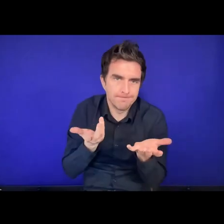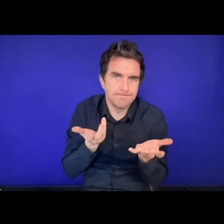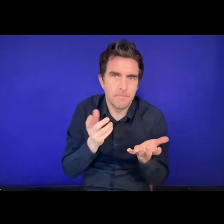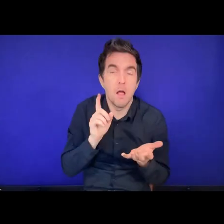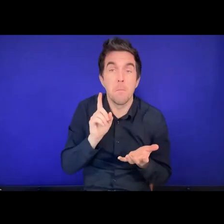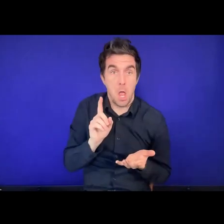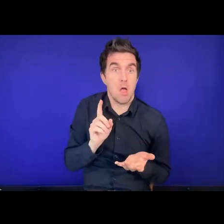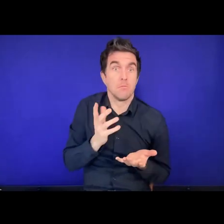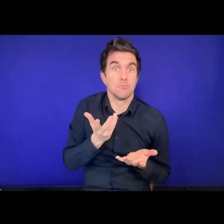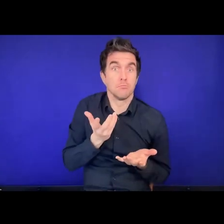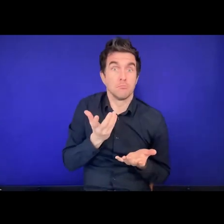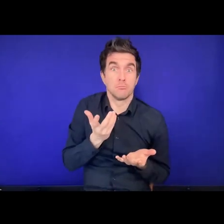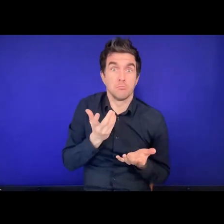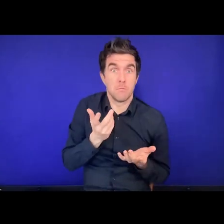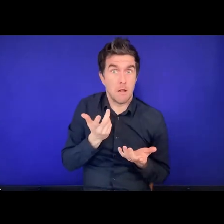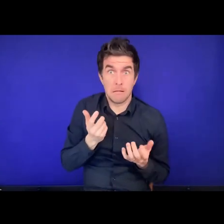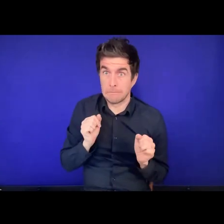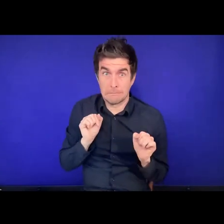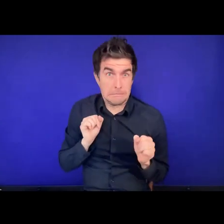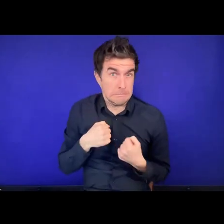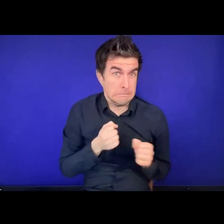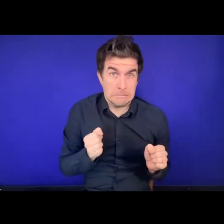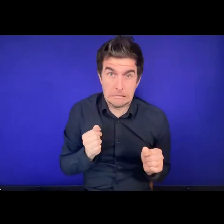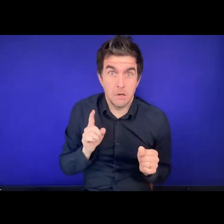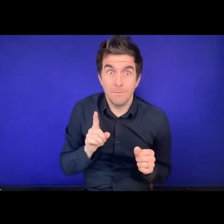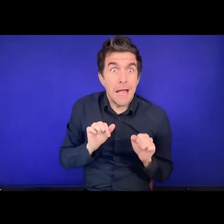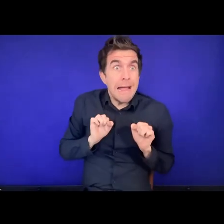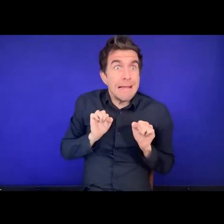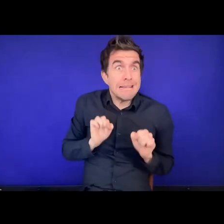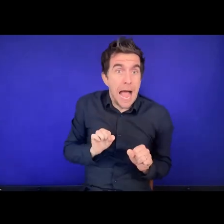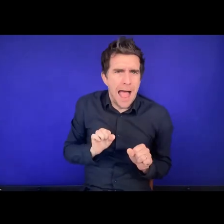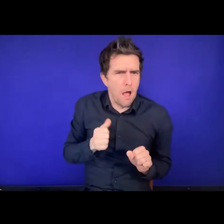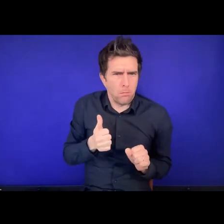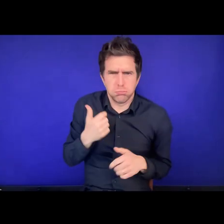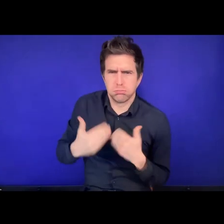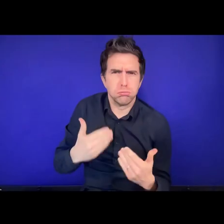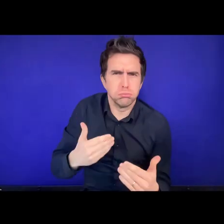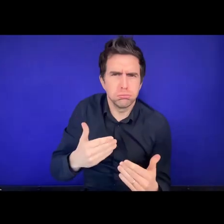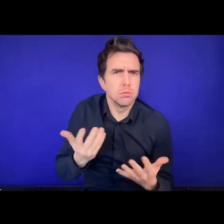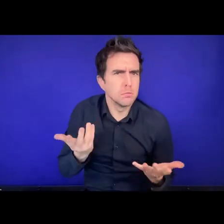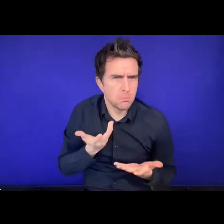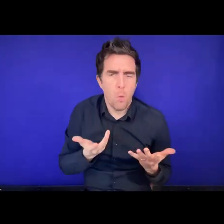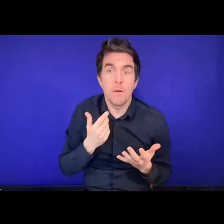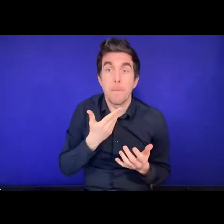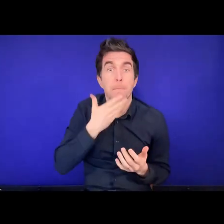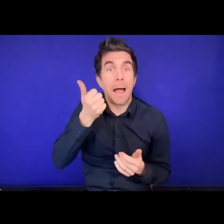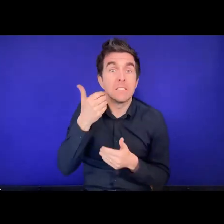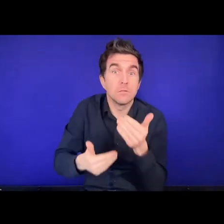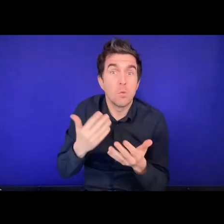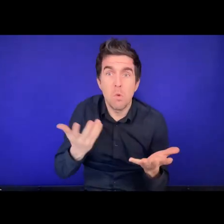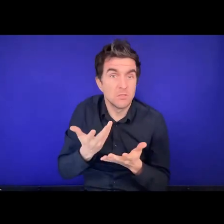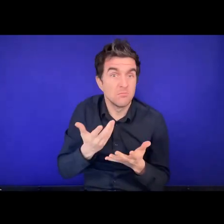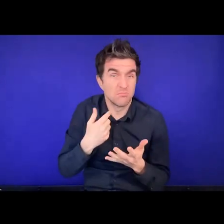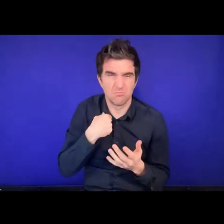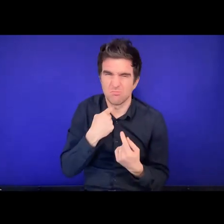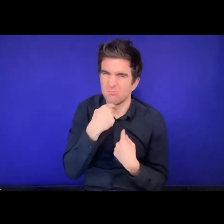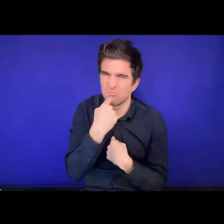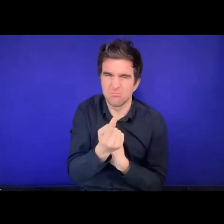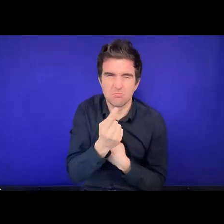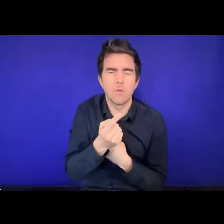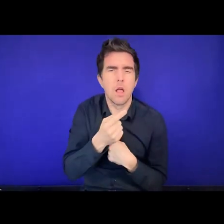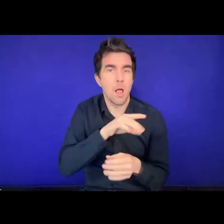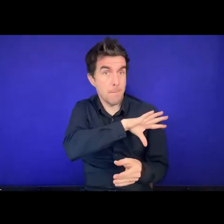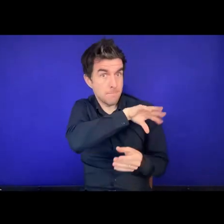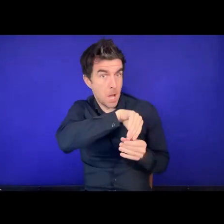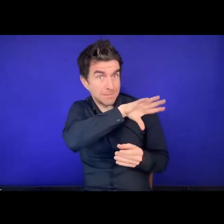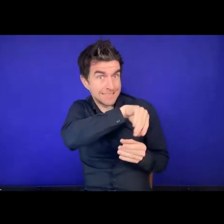about, participatory action research, or PAR, there's different levels of participation that you can do based on the needs of the